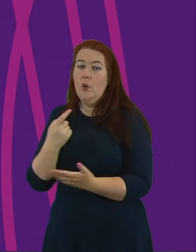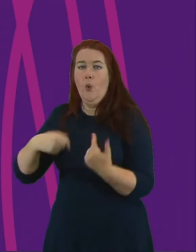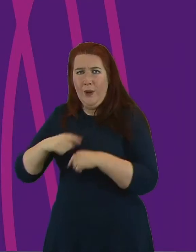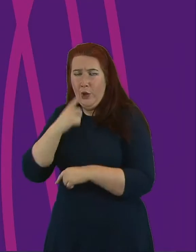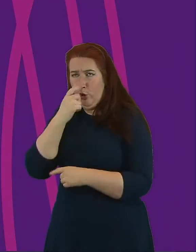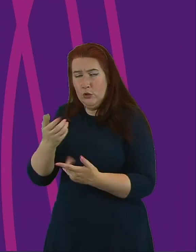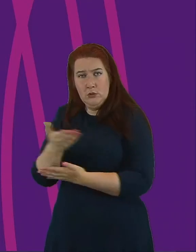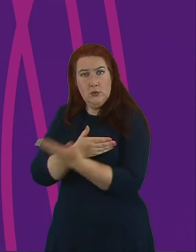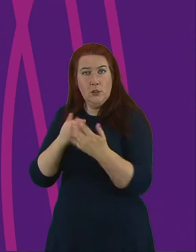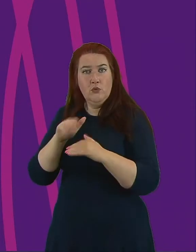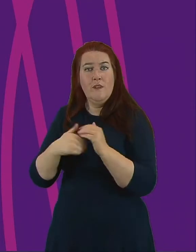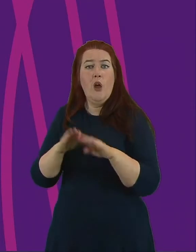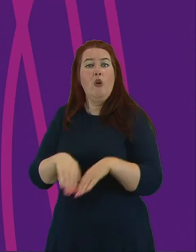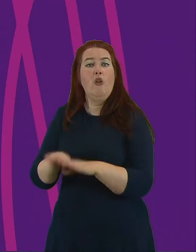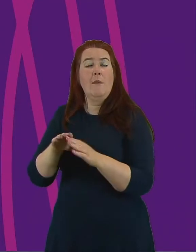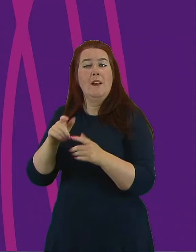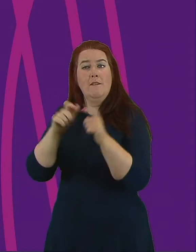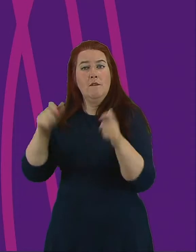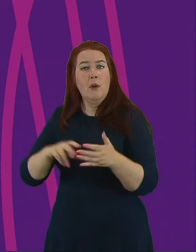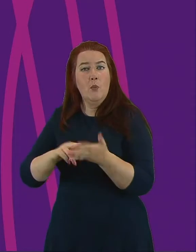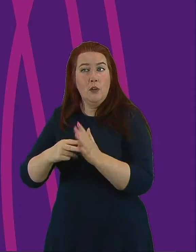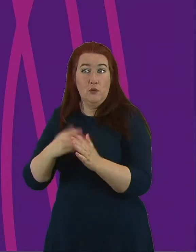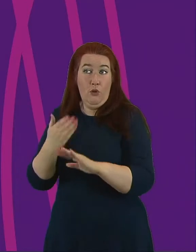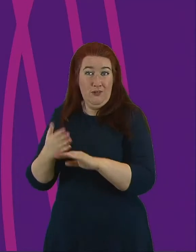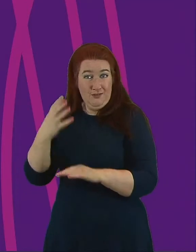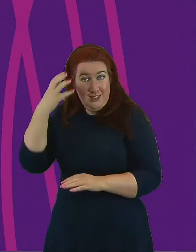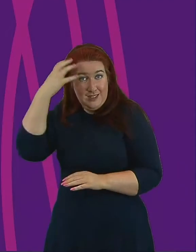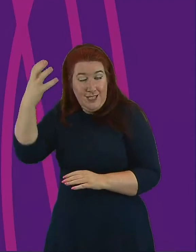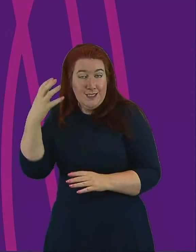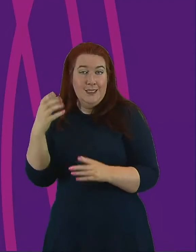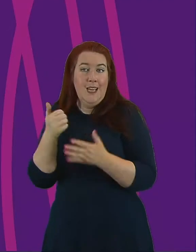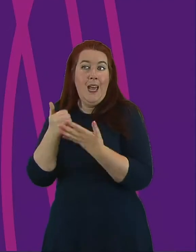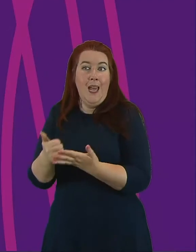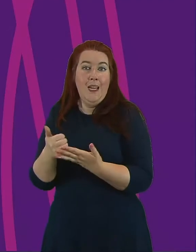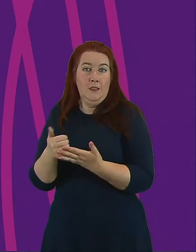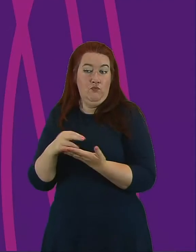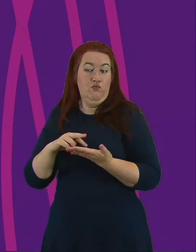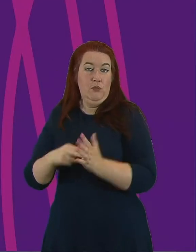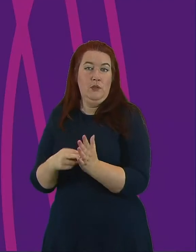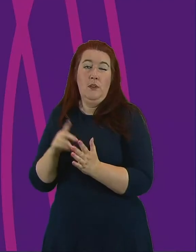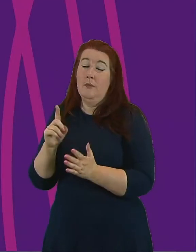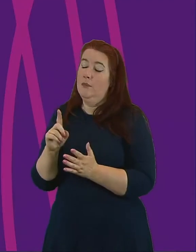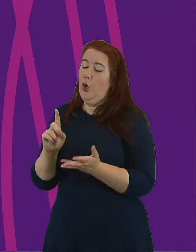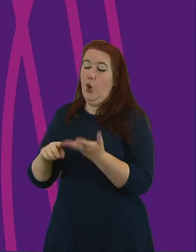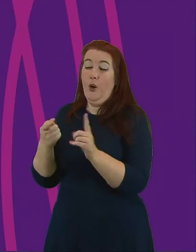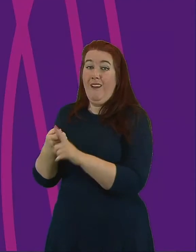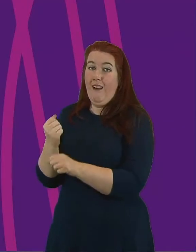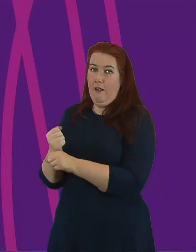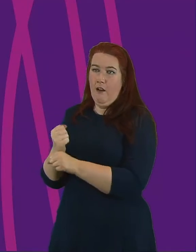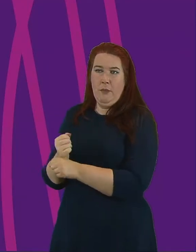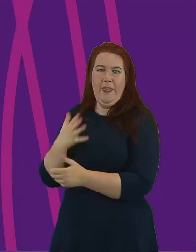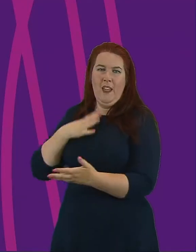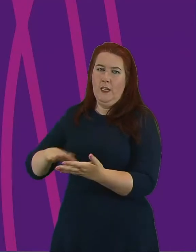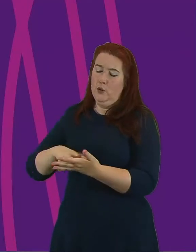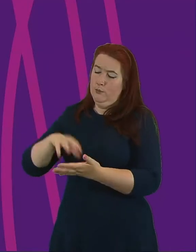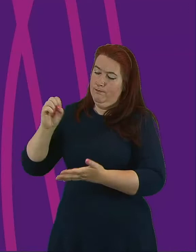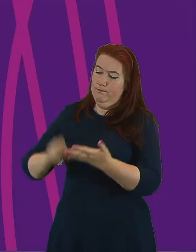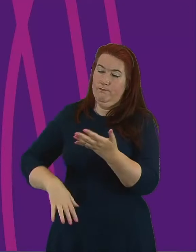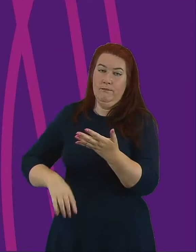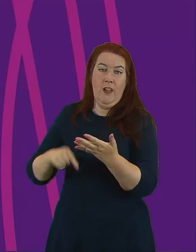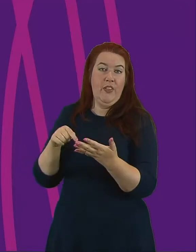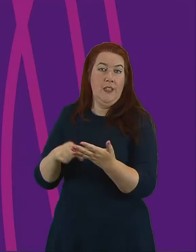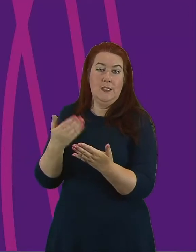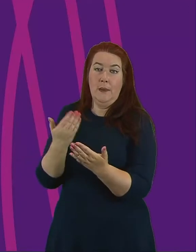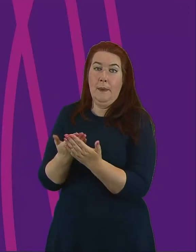through the common frameworks on a state aid regime. But they will have to, the UK government will have to withdraw what is in this paper, because that is